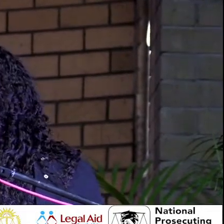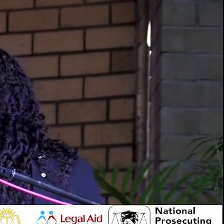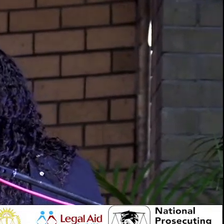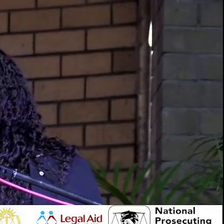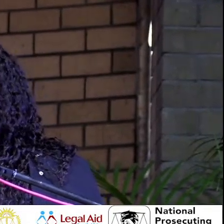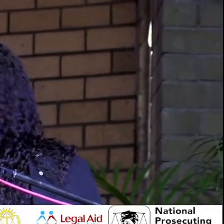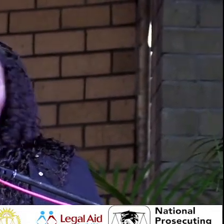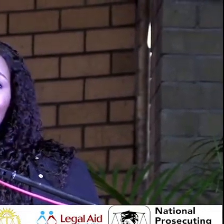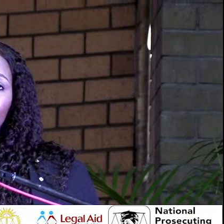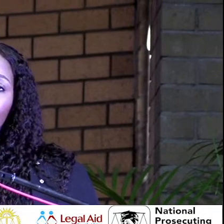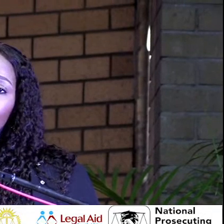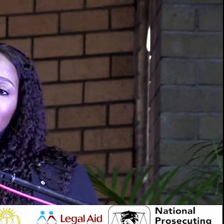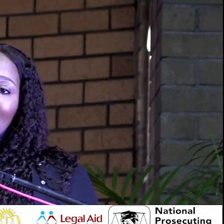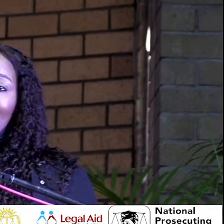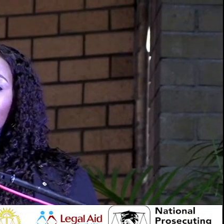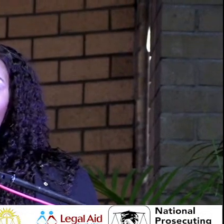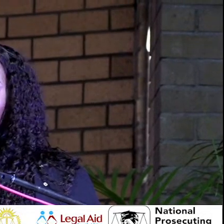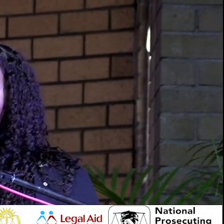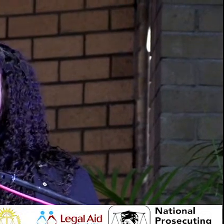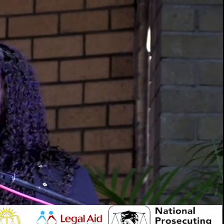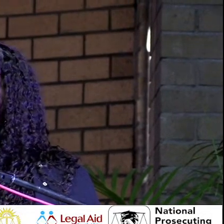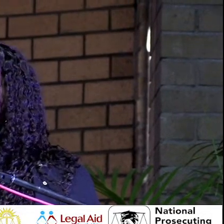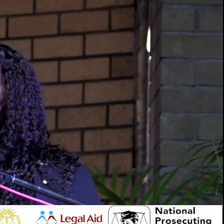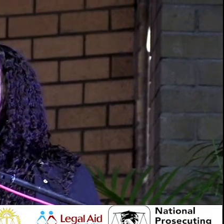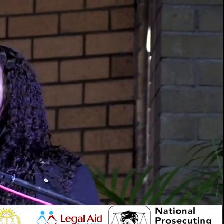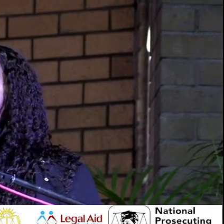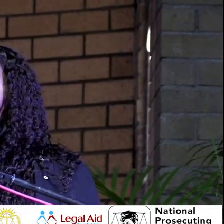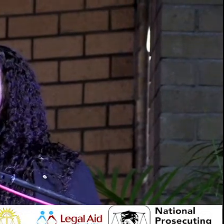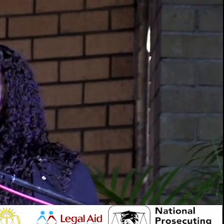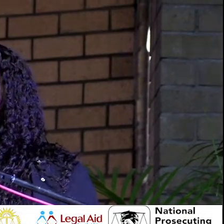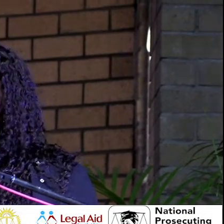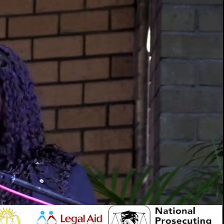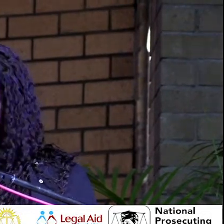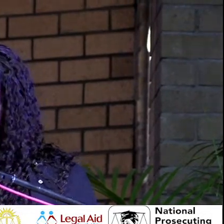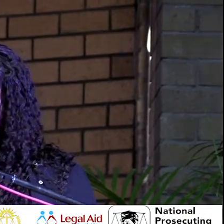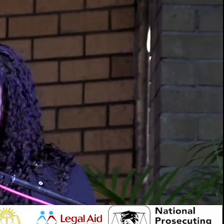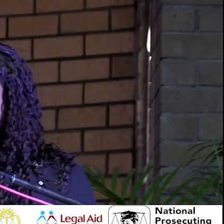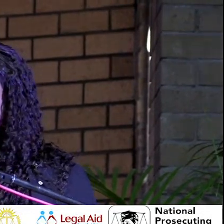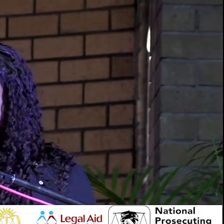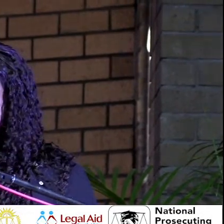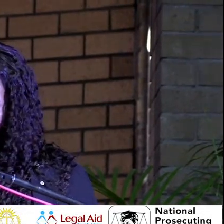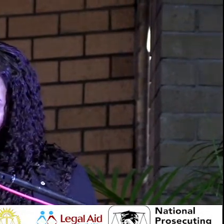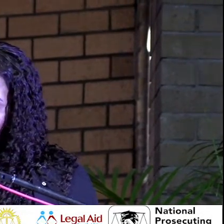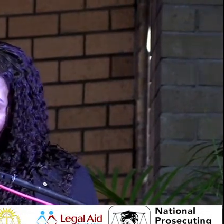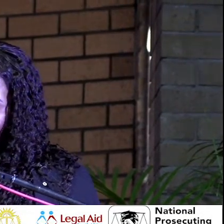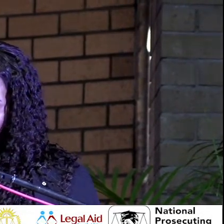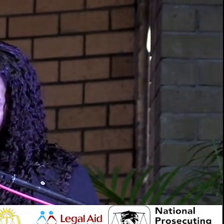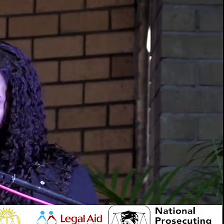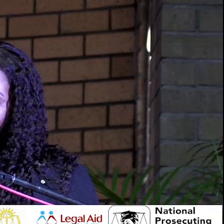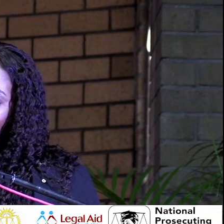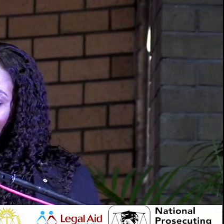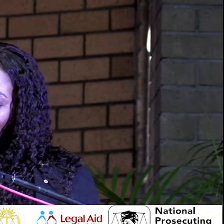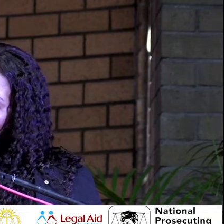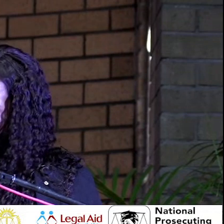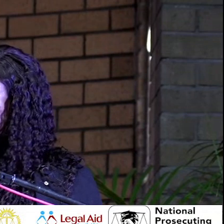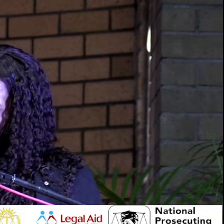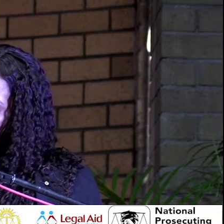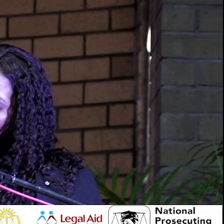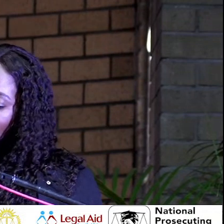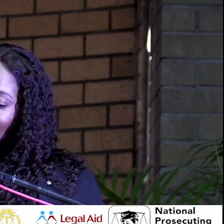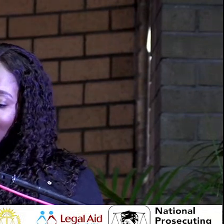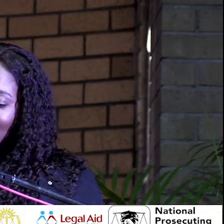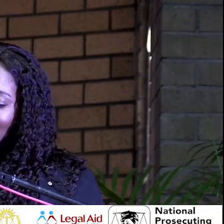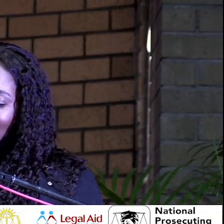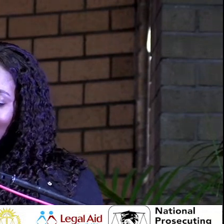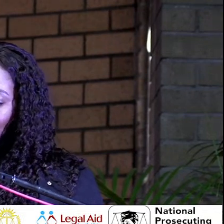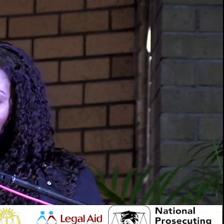umntu avule isimangalo ke ngoku kodwa akanolwazi loba kwenzeka ntoni kwityala lakhe kwakhona ke ngoku